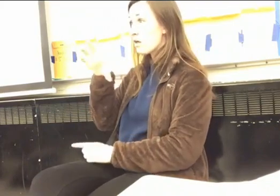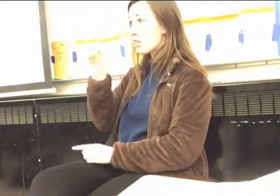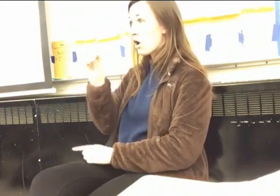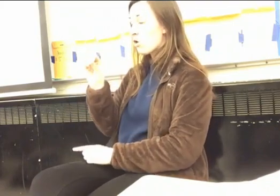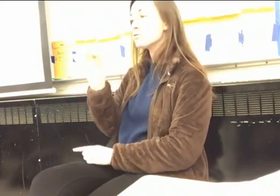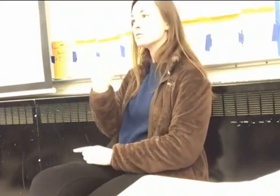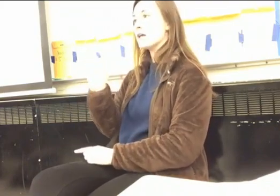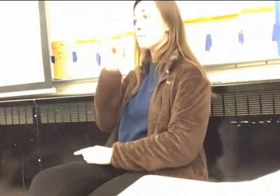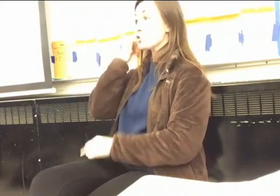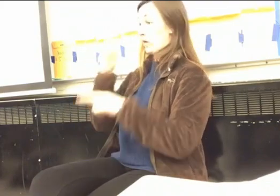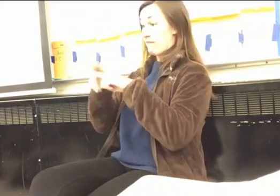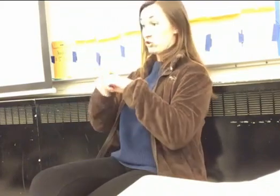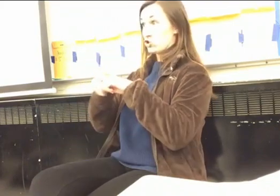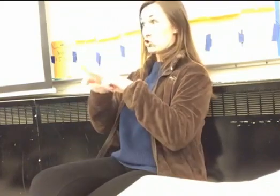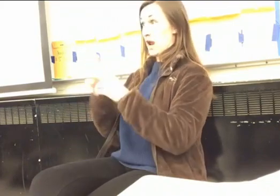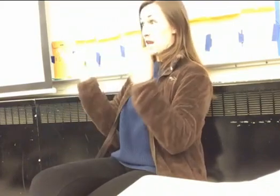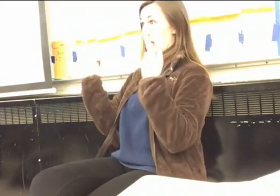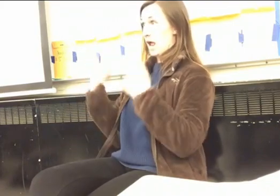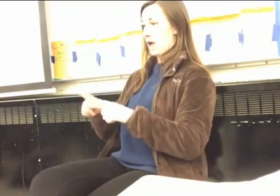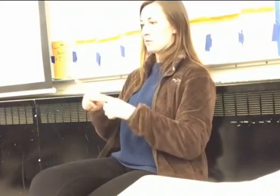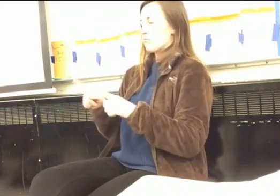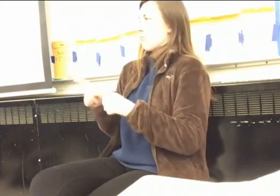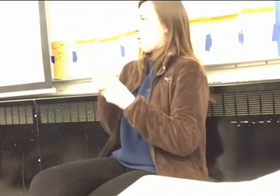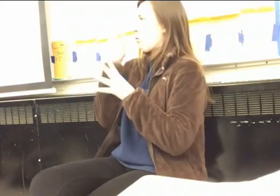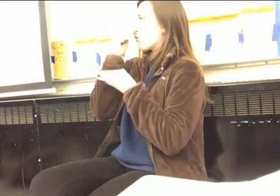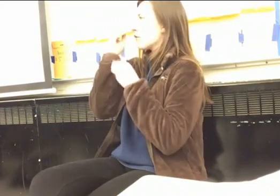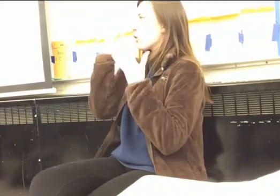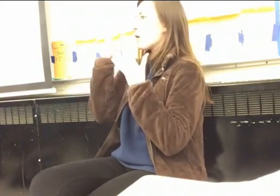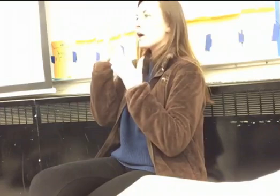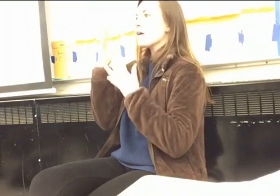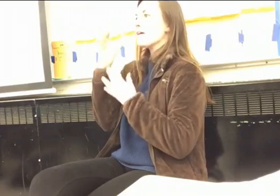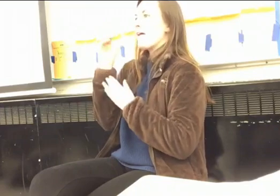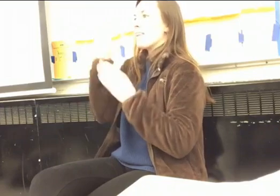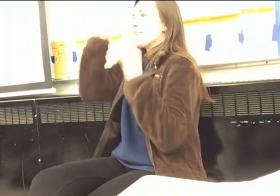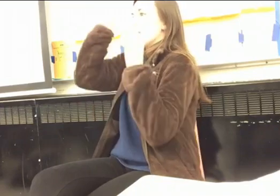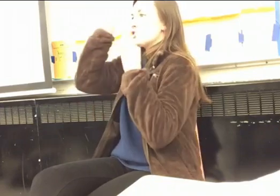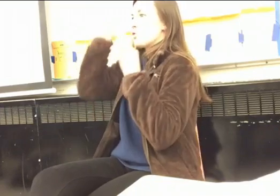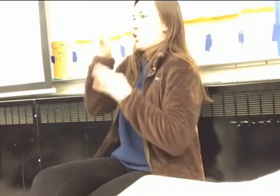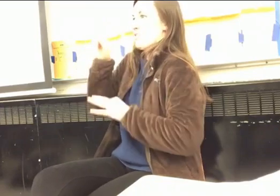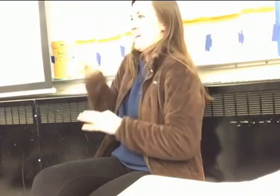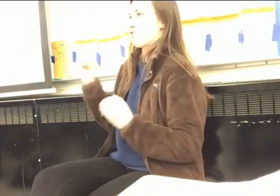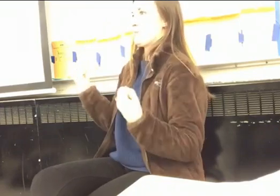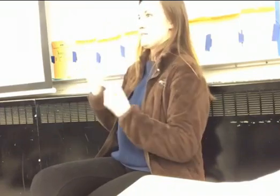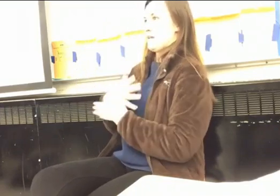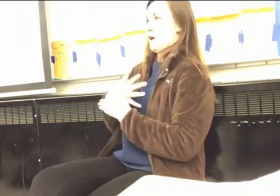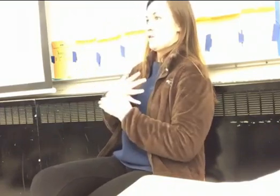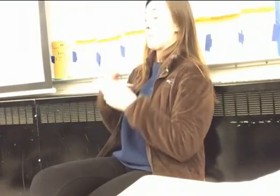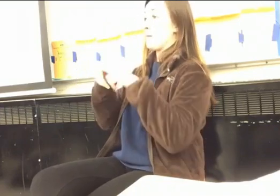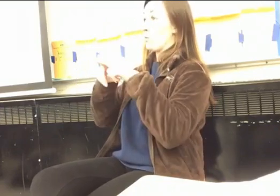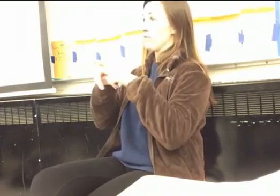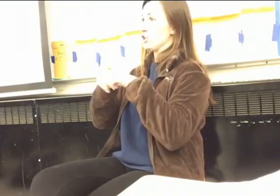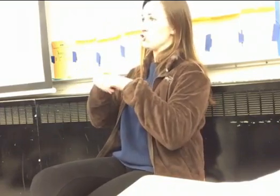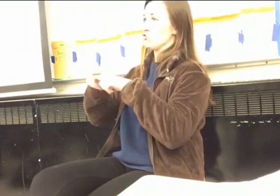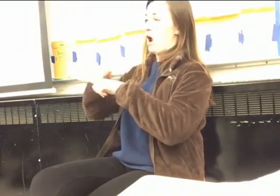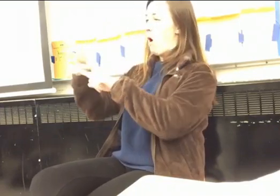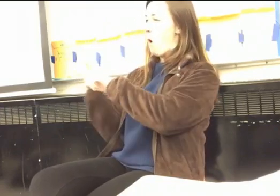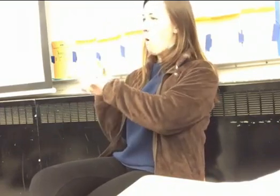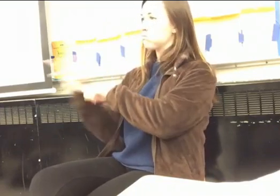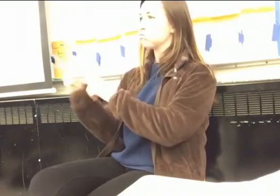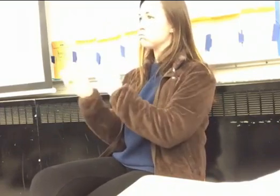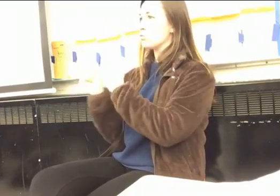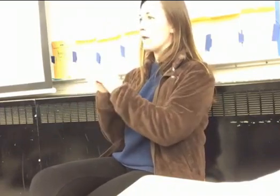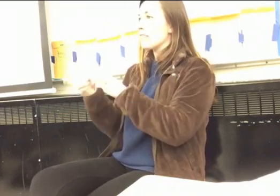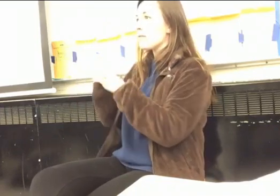Why is there a need to fear them? Move out of the way. And they're just sitting there grazing along the trains. Well, when the trains come by with all their passengers,